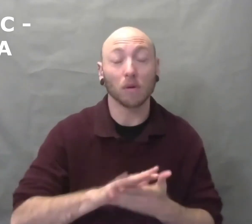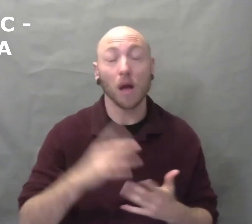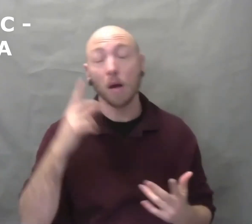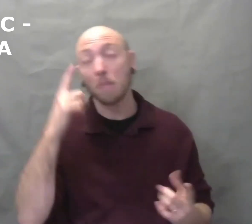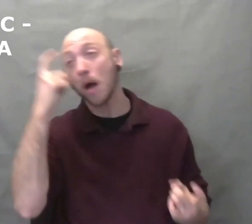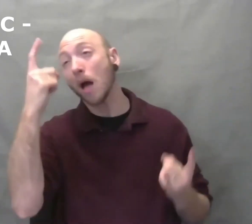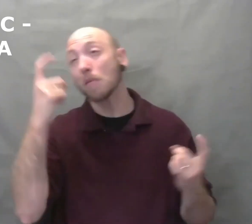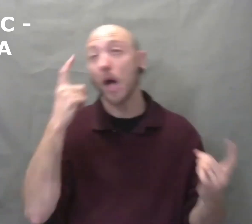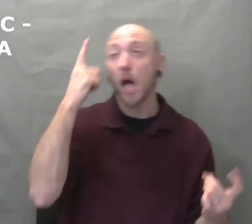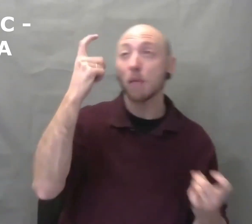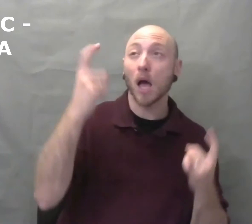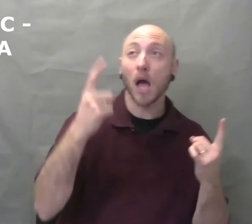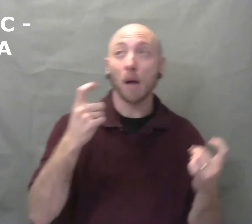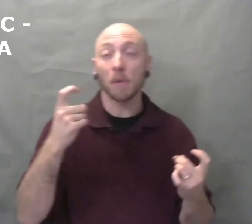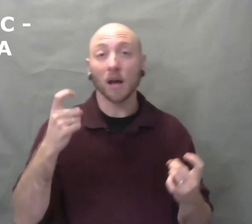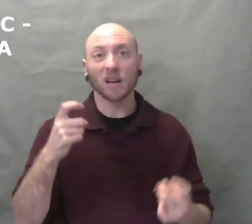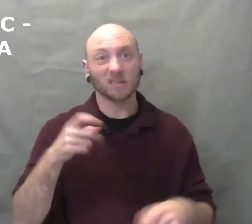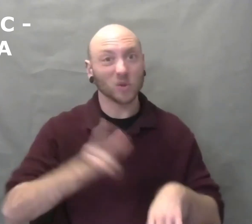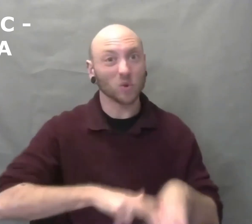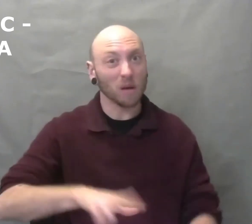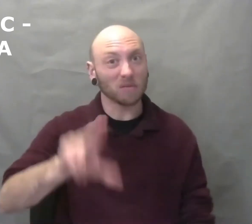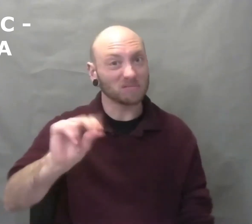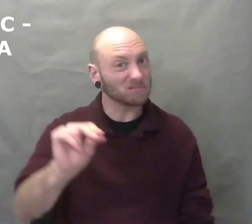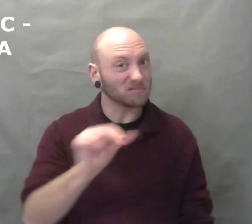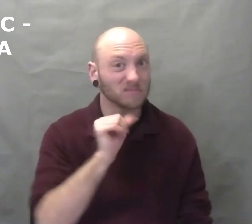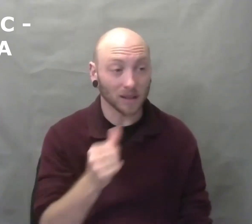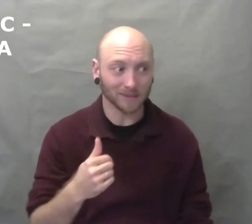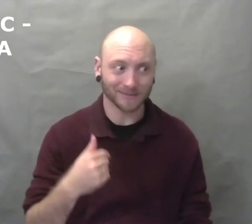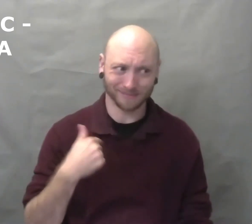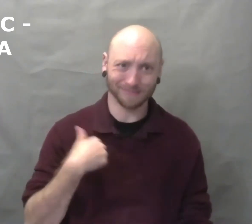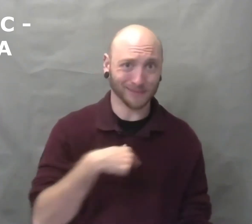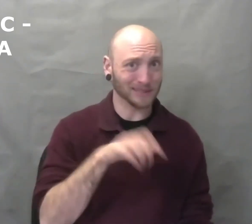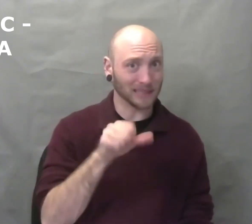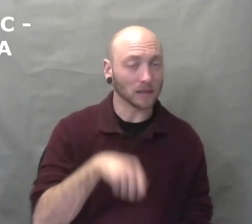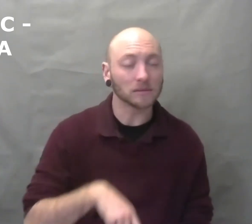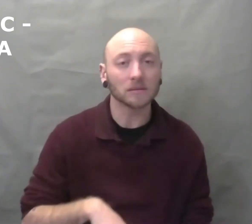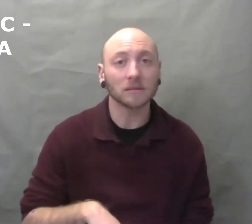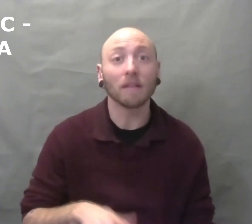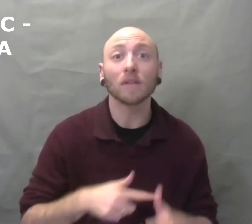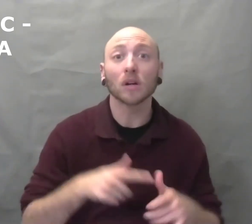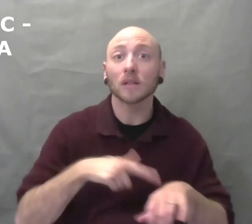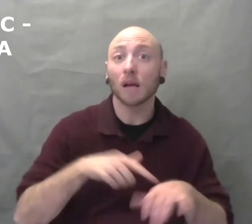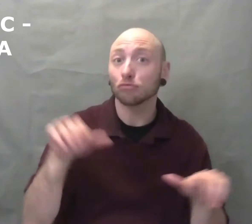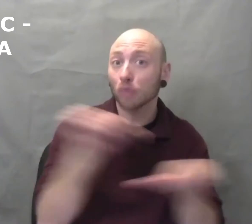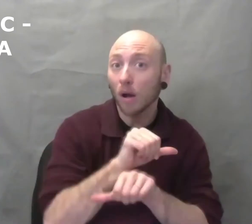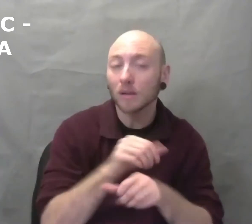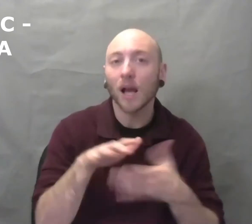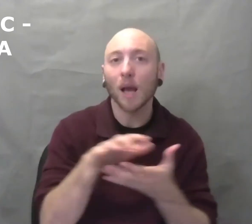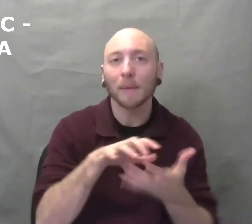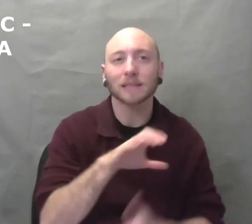sane people do, right? No, that's what we do. The first time I got drunk was I was mixing Cisco and 7 and 7.